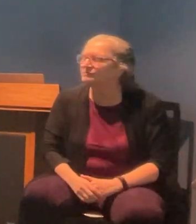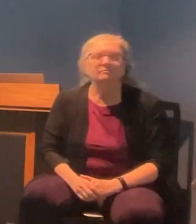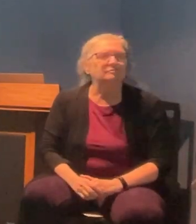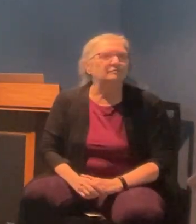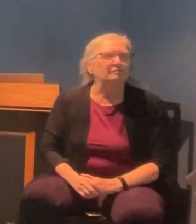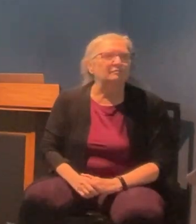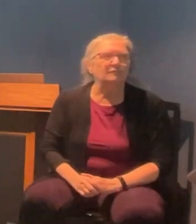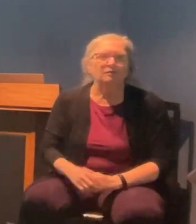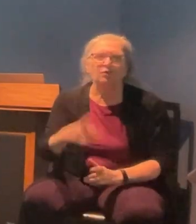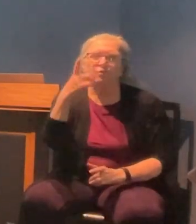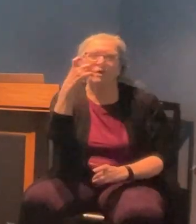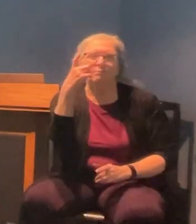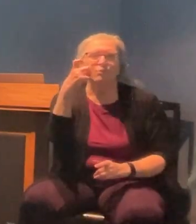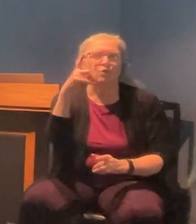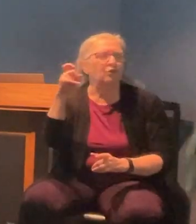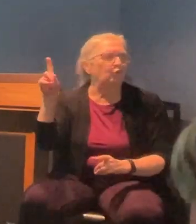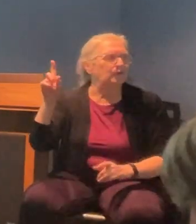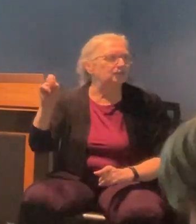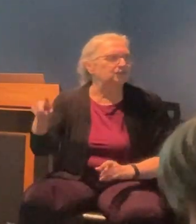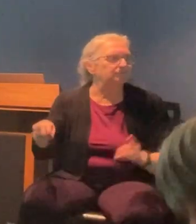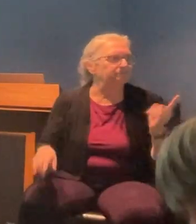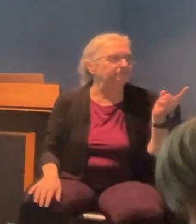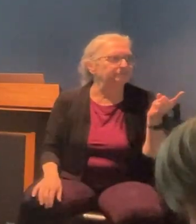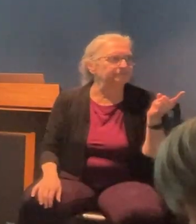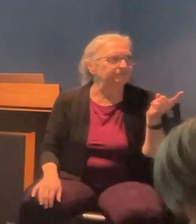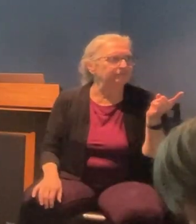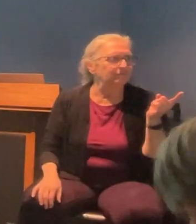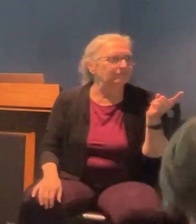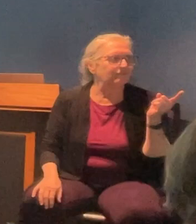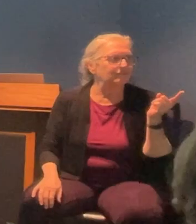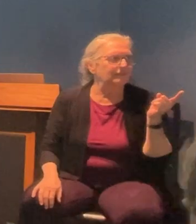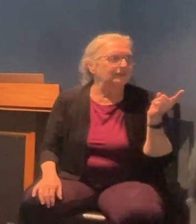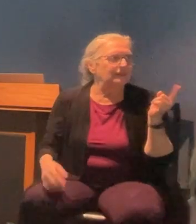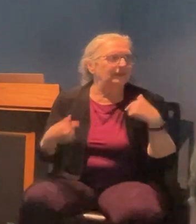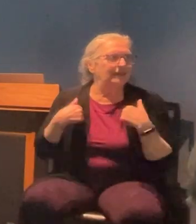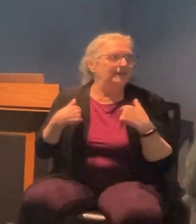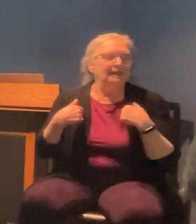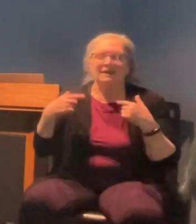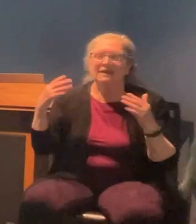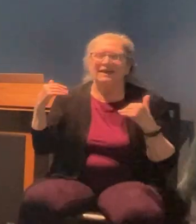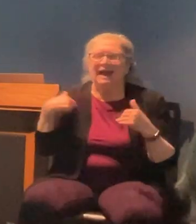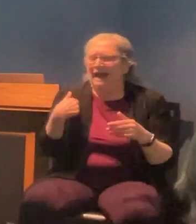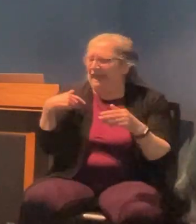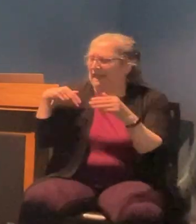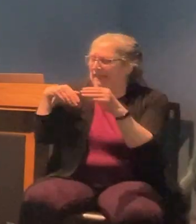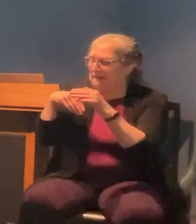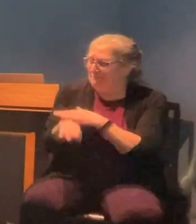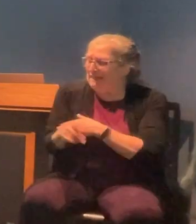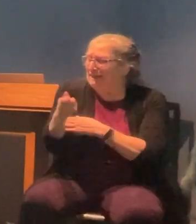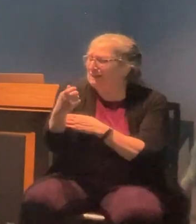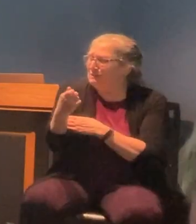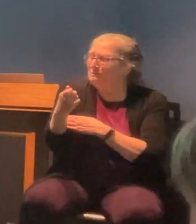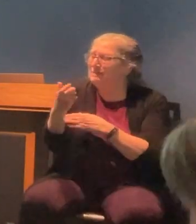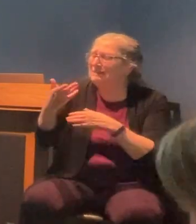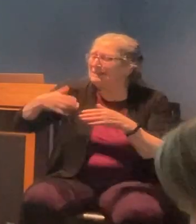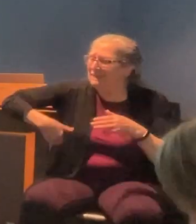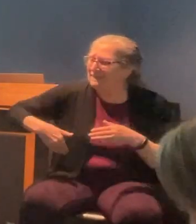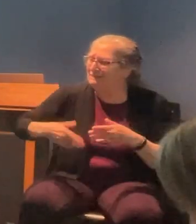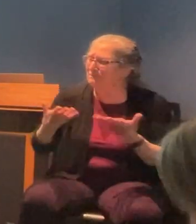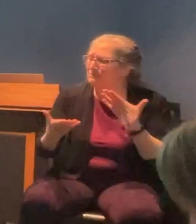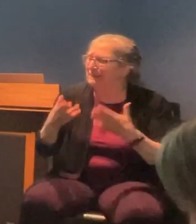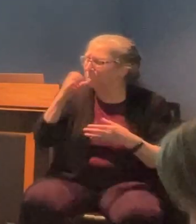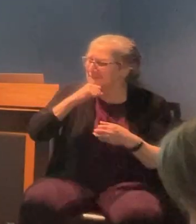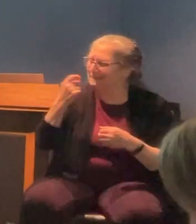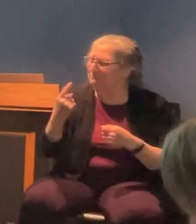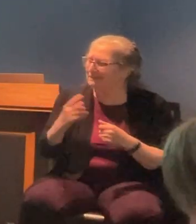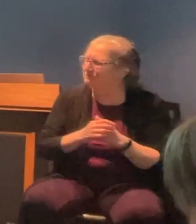We have time for one more question. Okay. Yeah. I guess I hope, well, I came in a little late, so maybe I missed something. I'm trying to